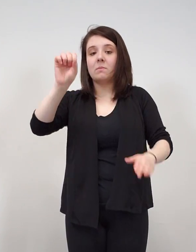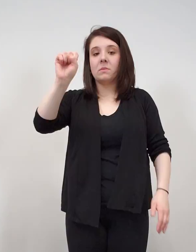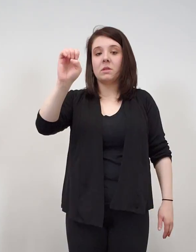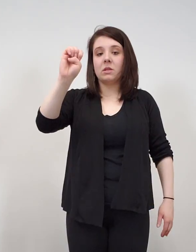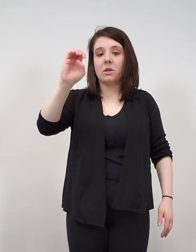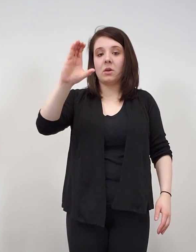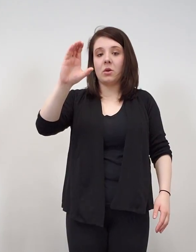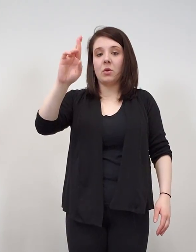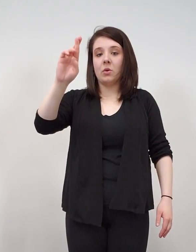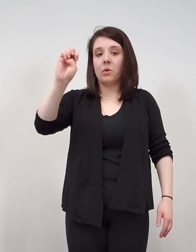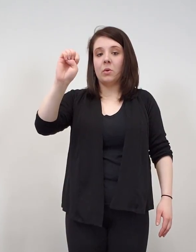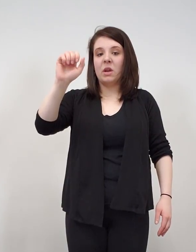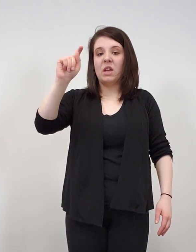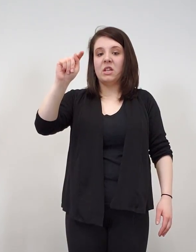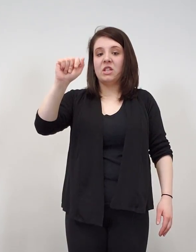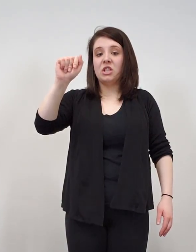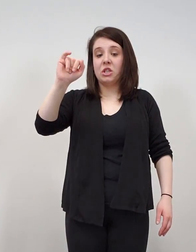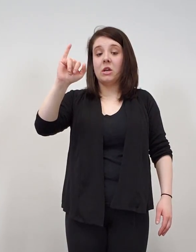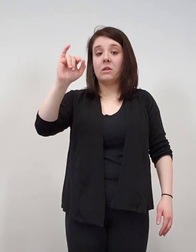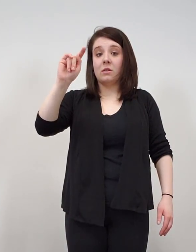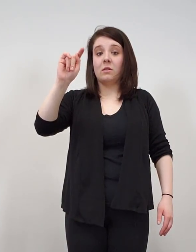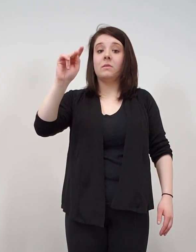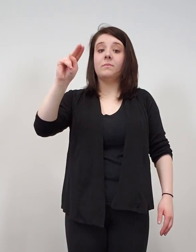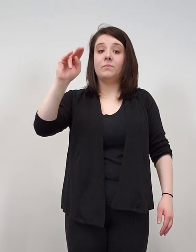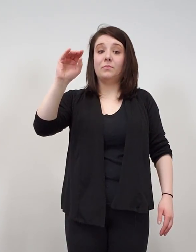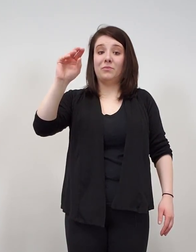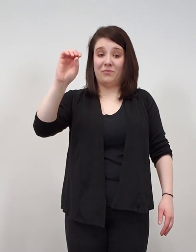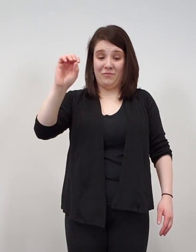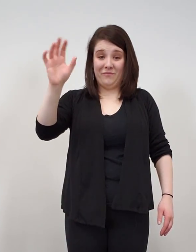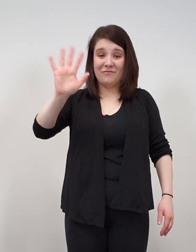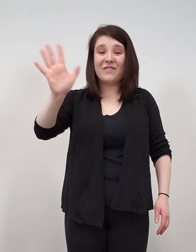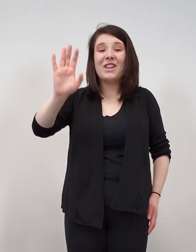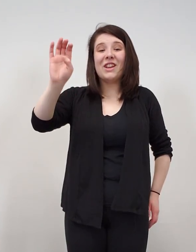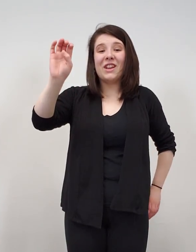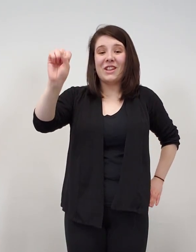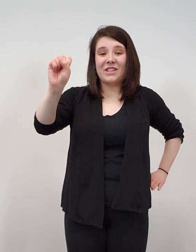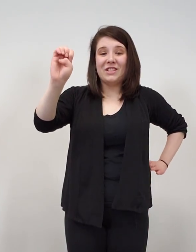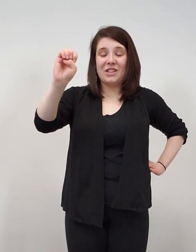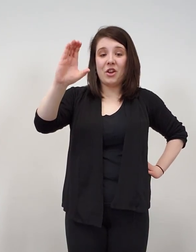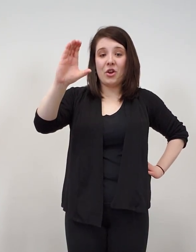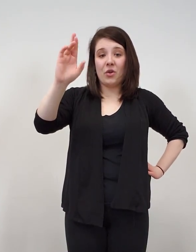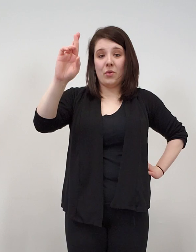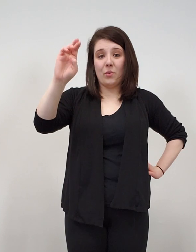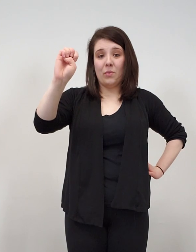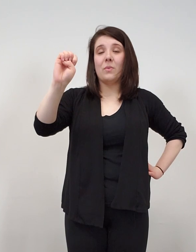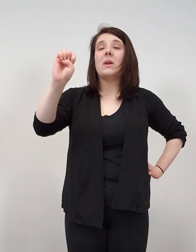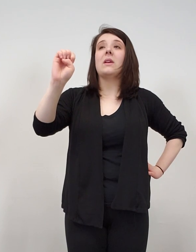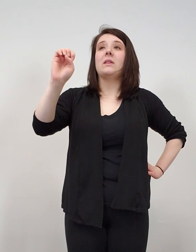of epithelial tissue, which is what the tubing is lined with. All right, number 5.